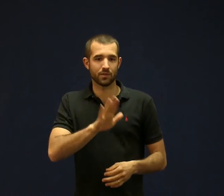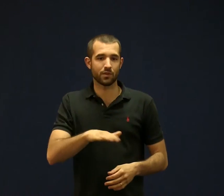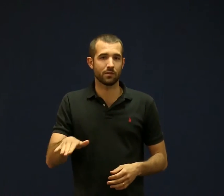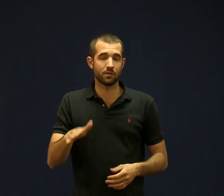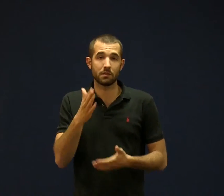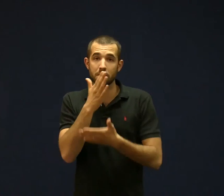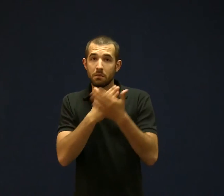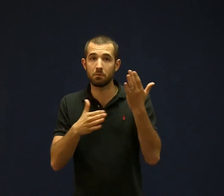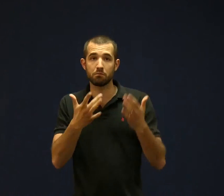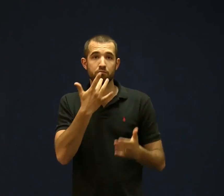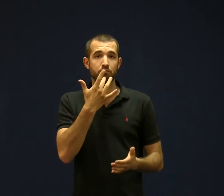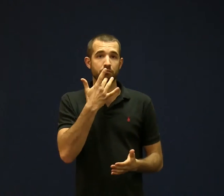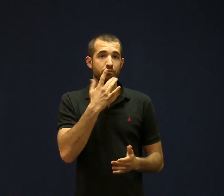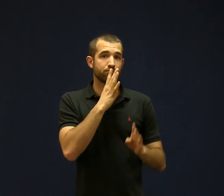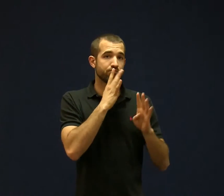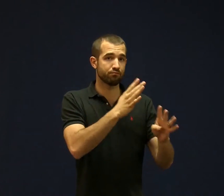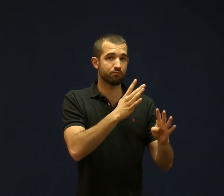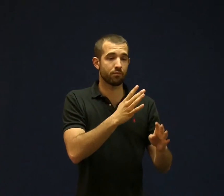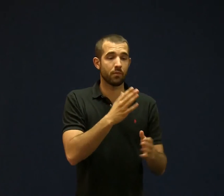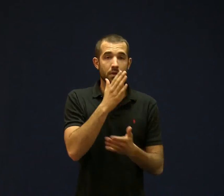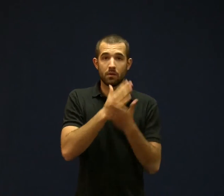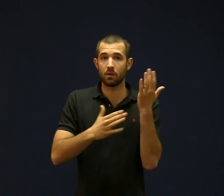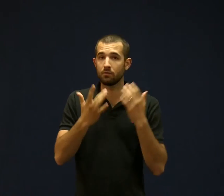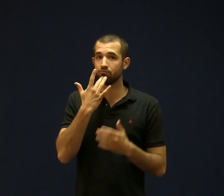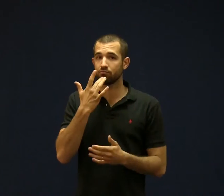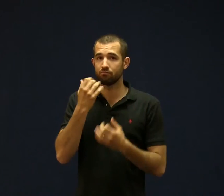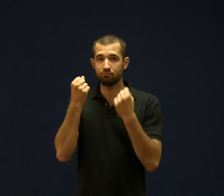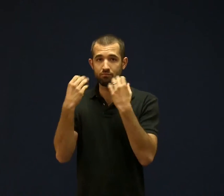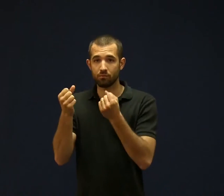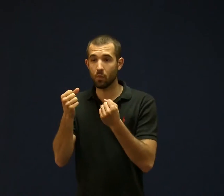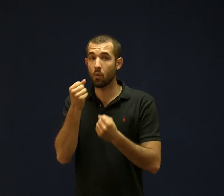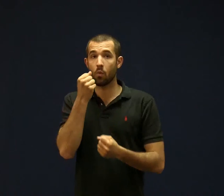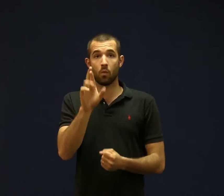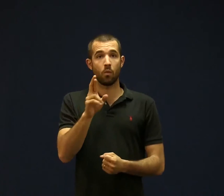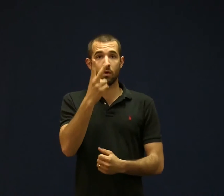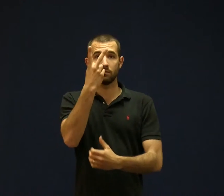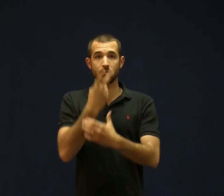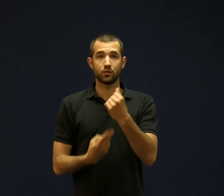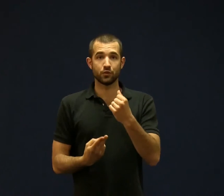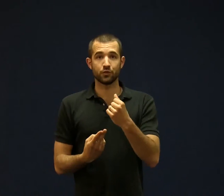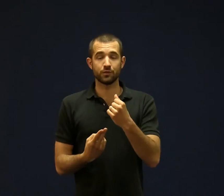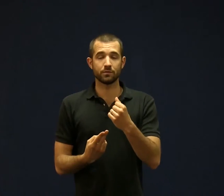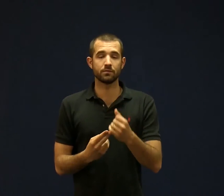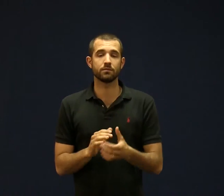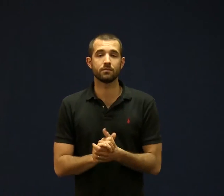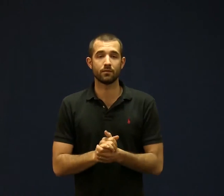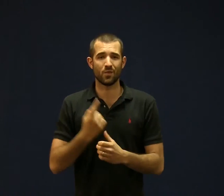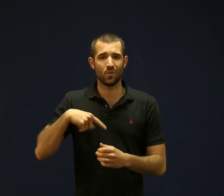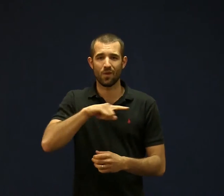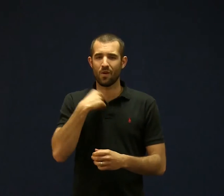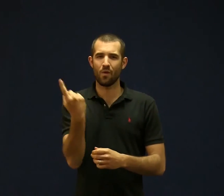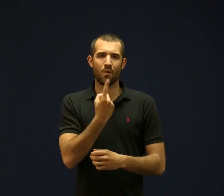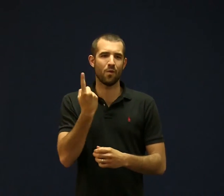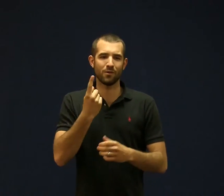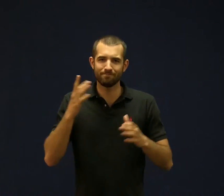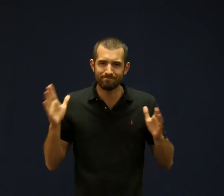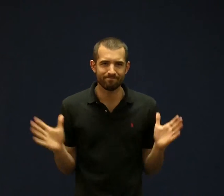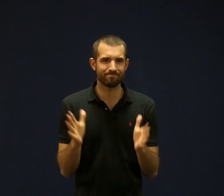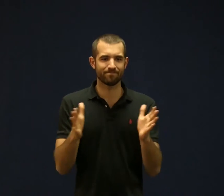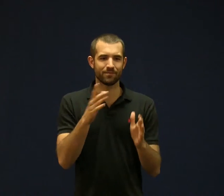and desires for their children as well. Some parents may choose spoken language, others may choose American Sign Language, and some